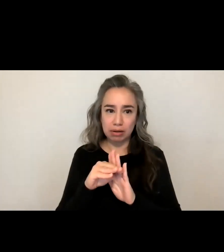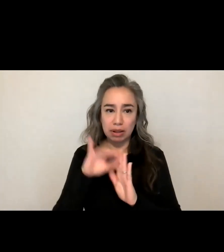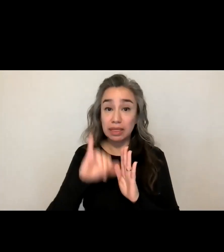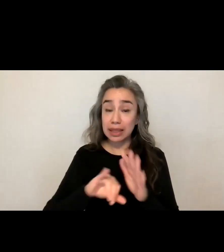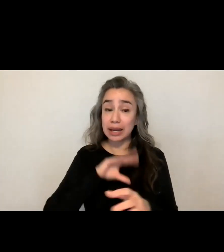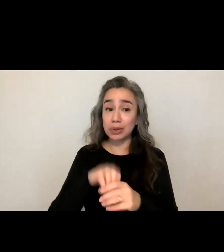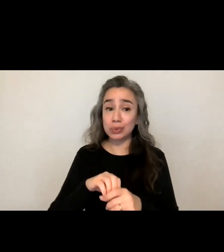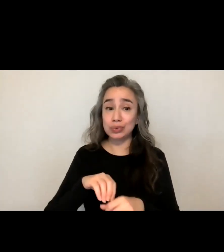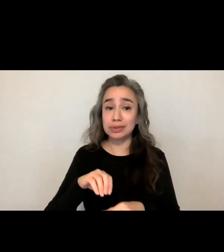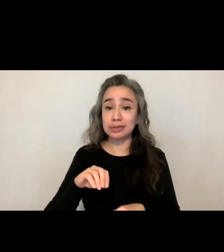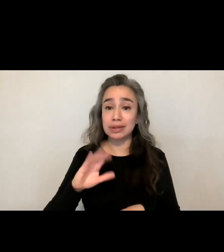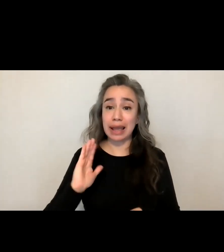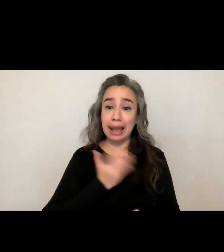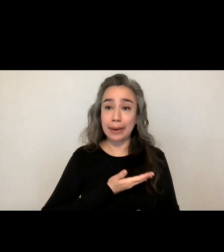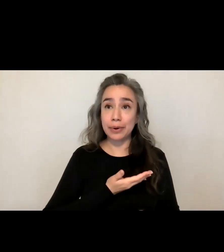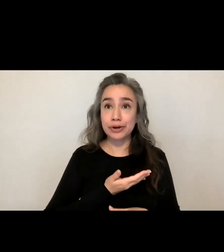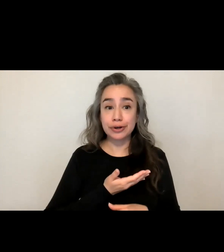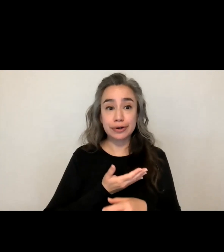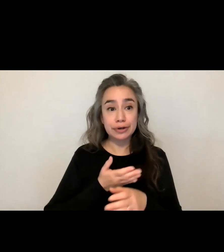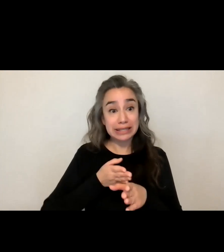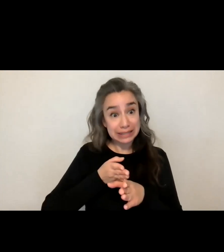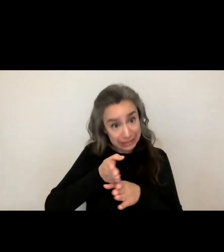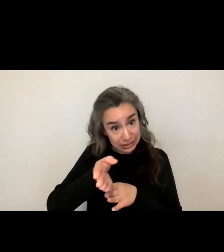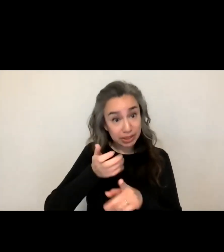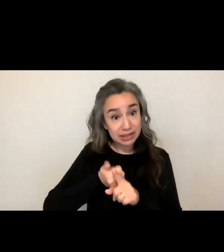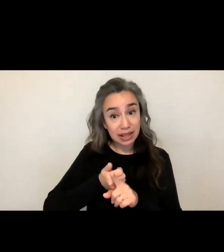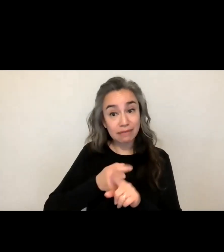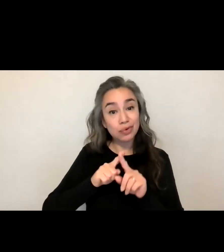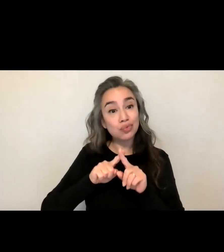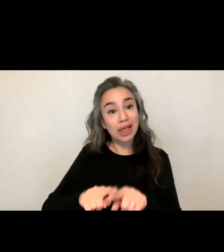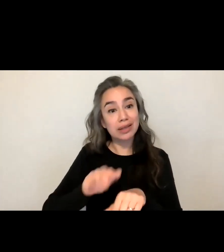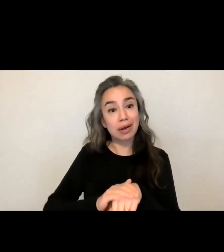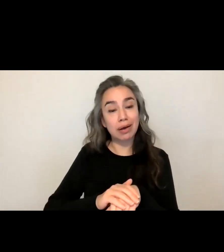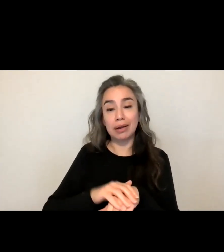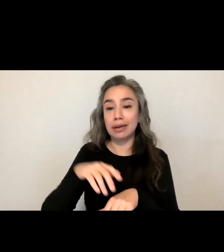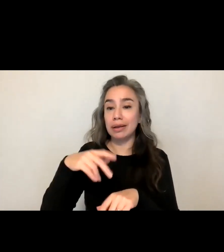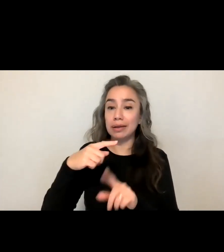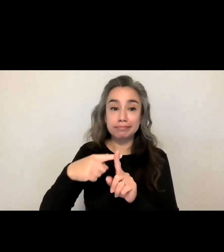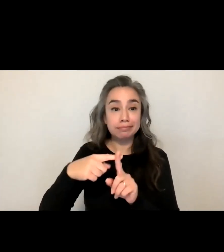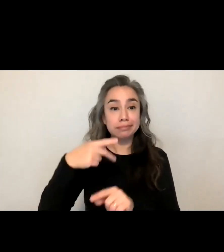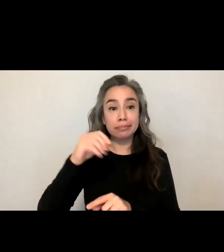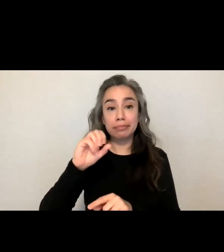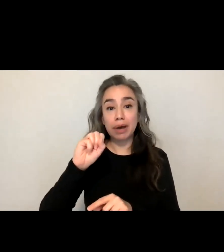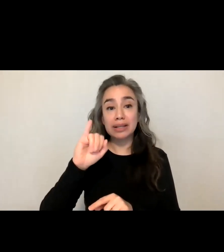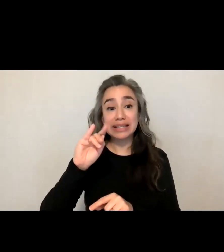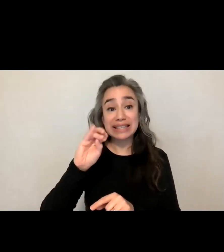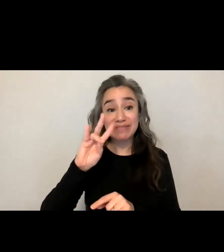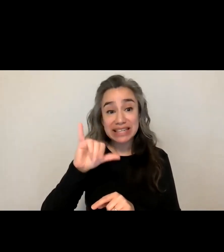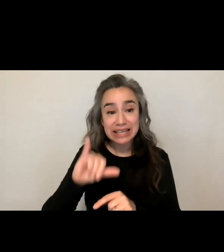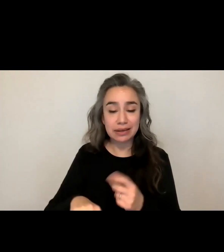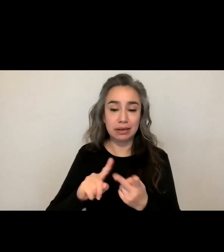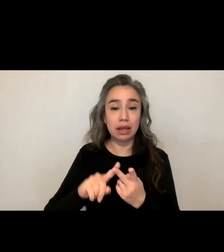our discipline's reliance on positivity or objectivity, as if that is, in a sense, what we say in